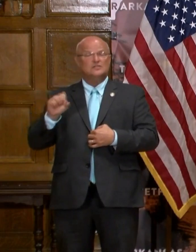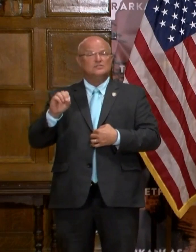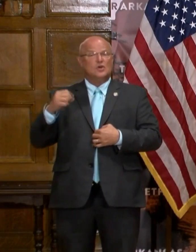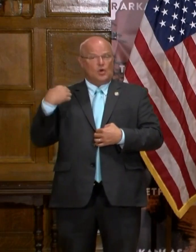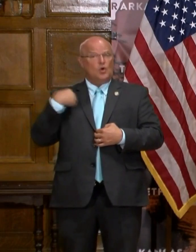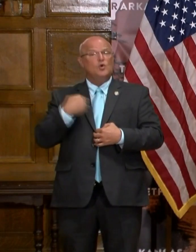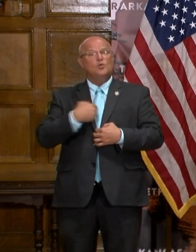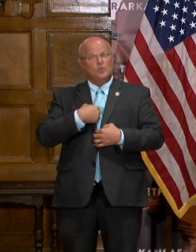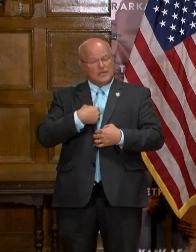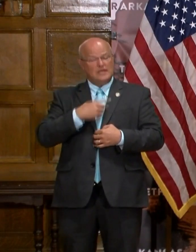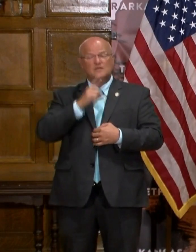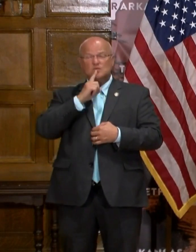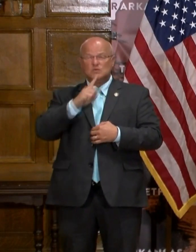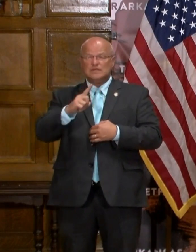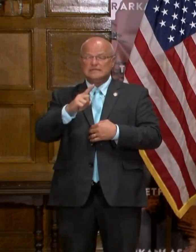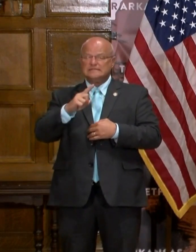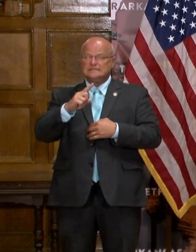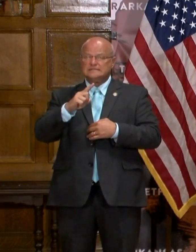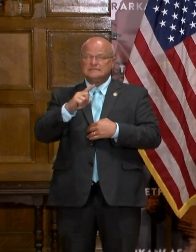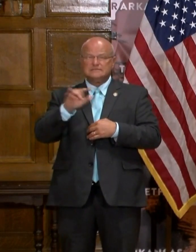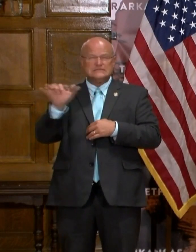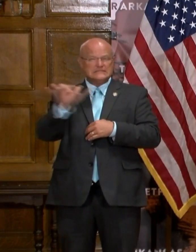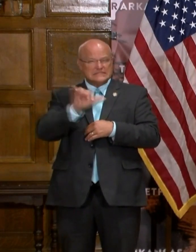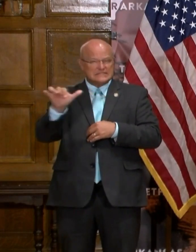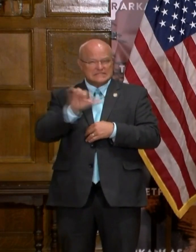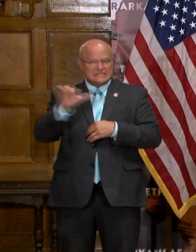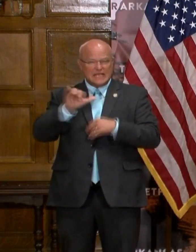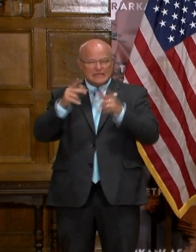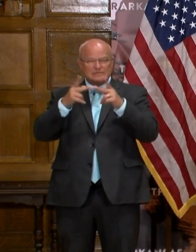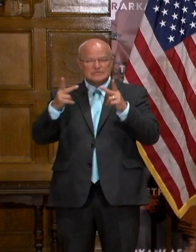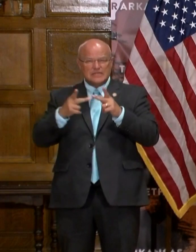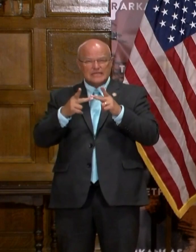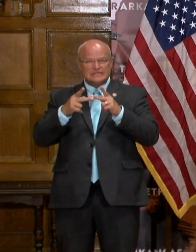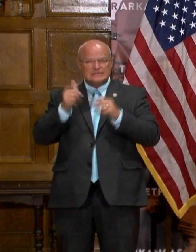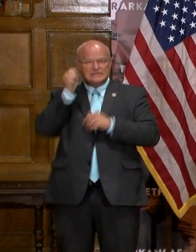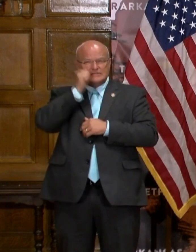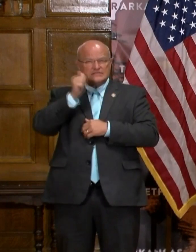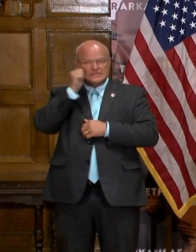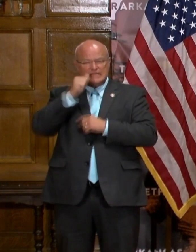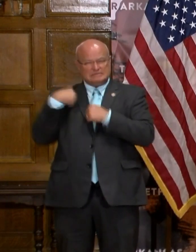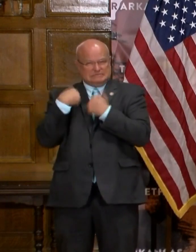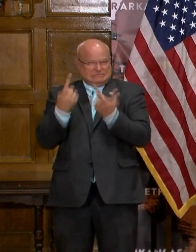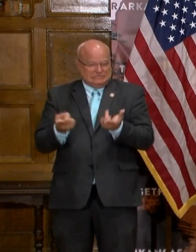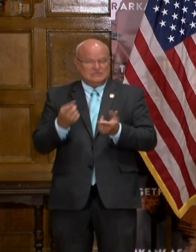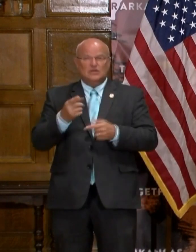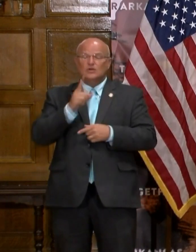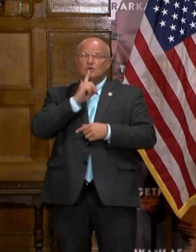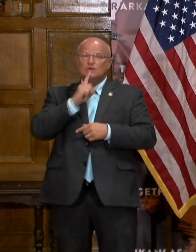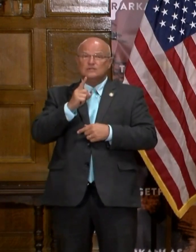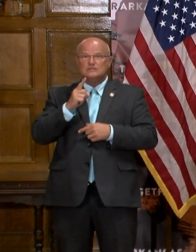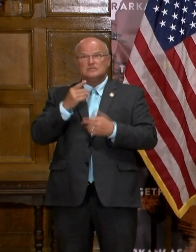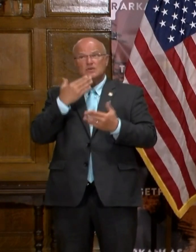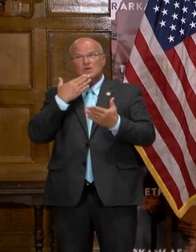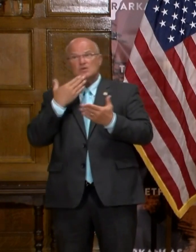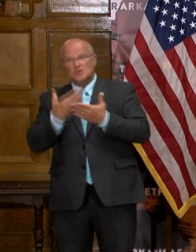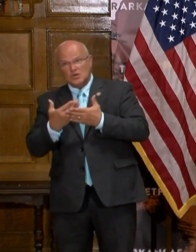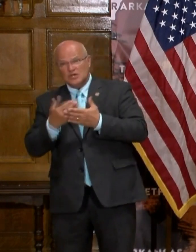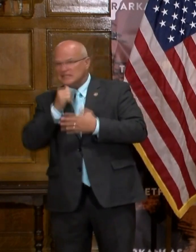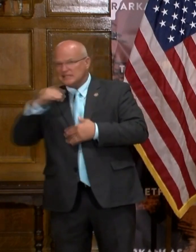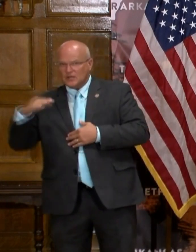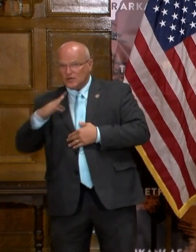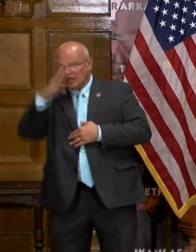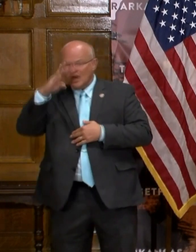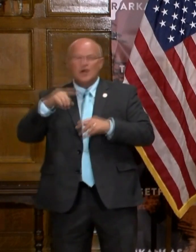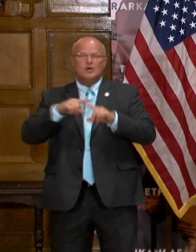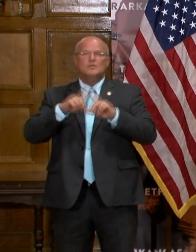we've been really just right there at that same mark day after day, it seems like, which is good if it's not going up.